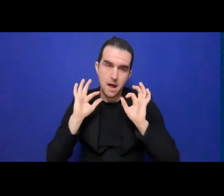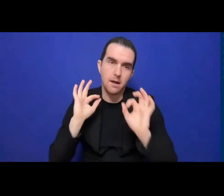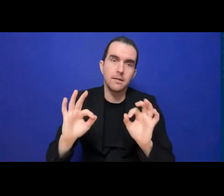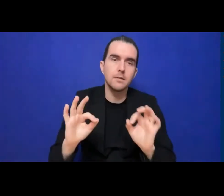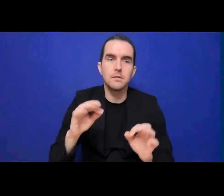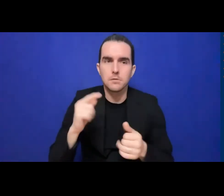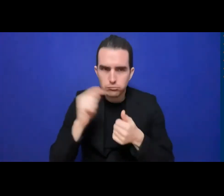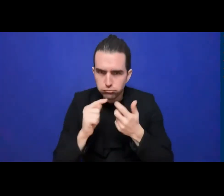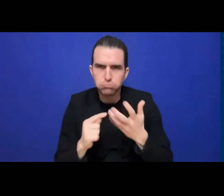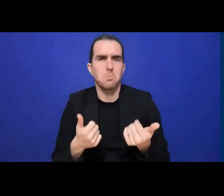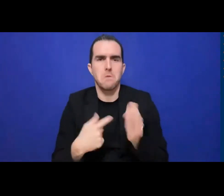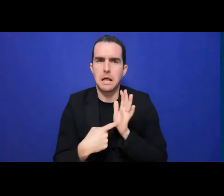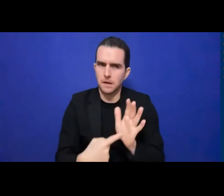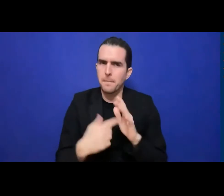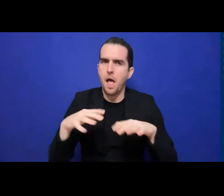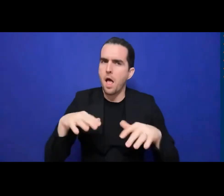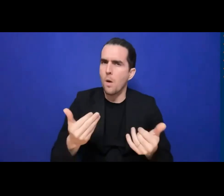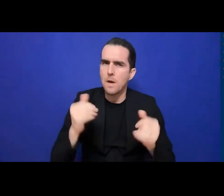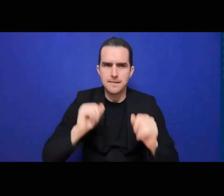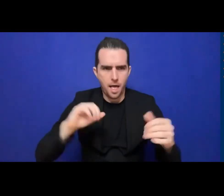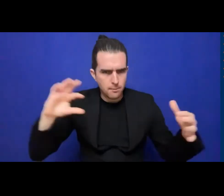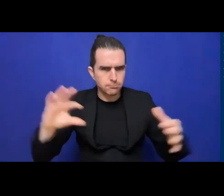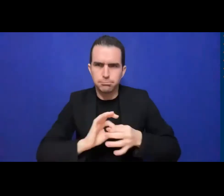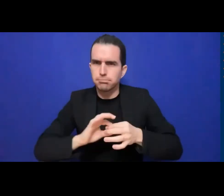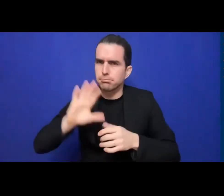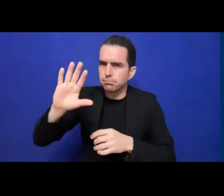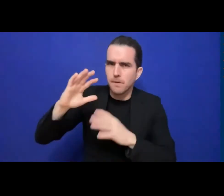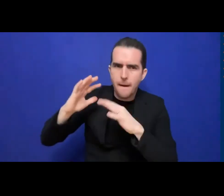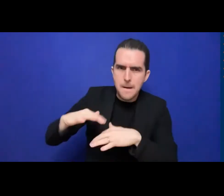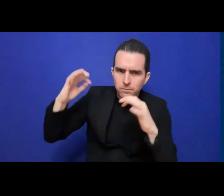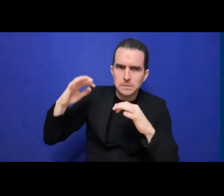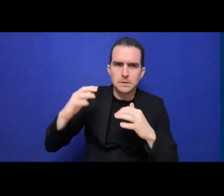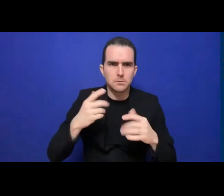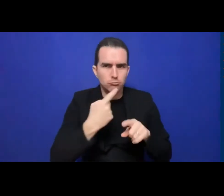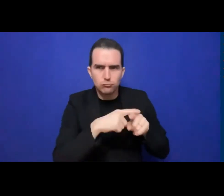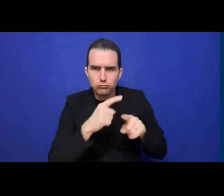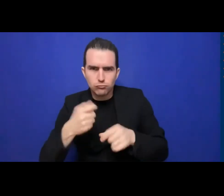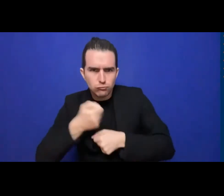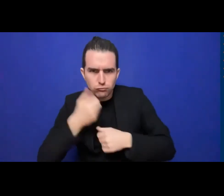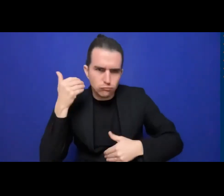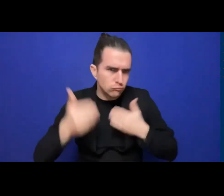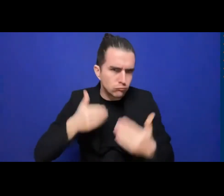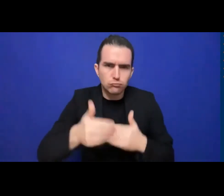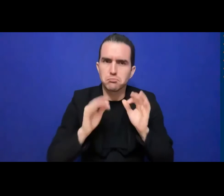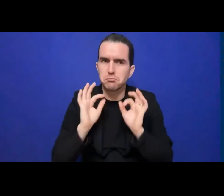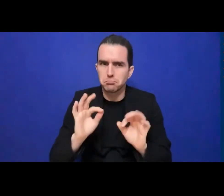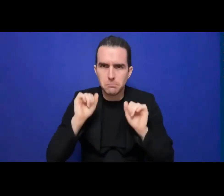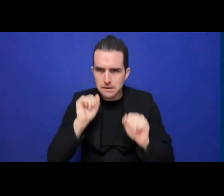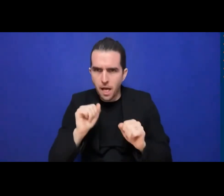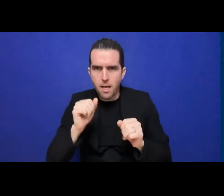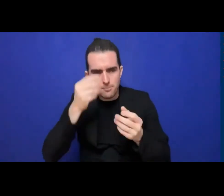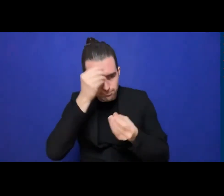activities that they can do to share knowledge, to work transparently